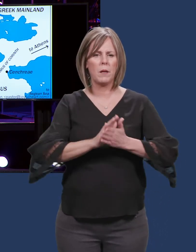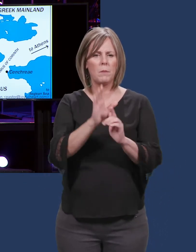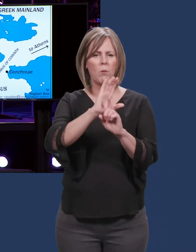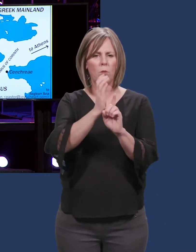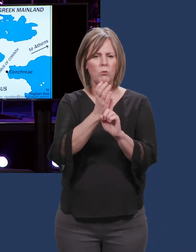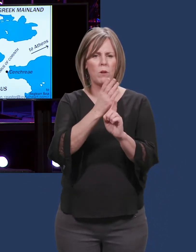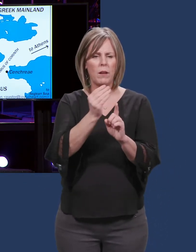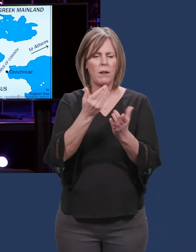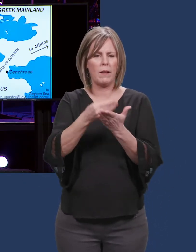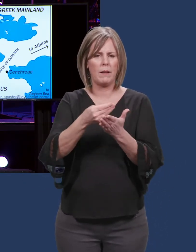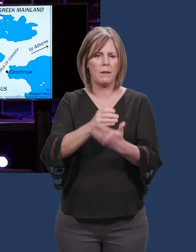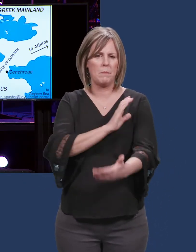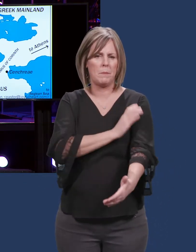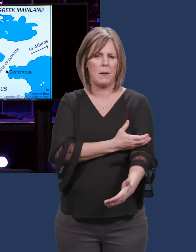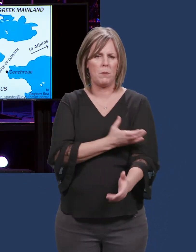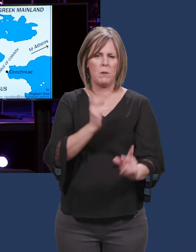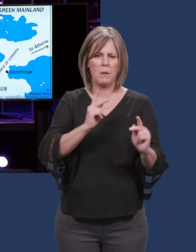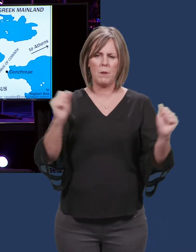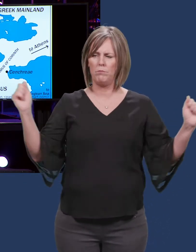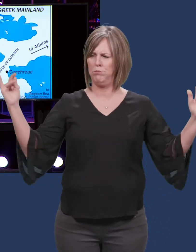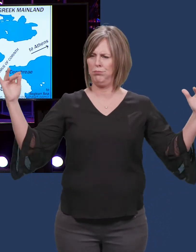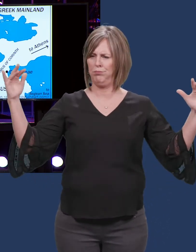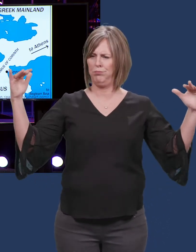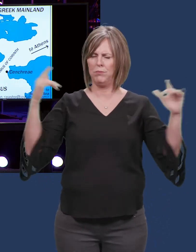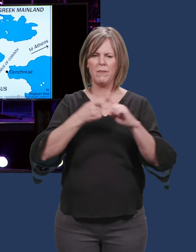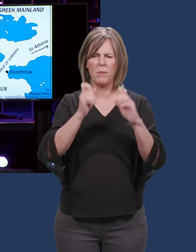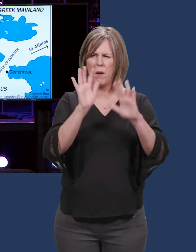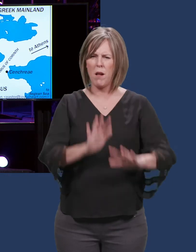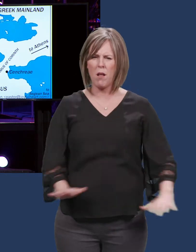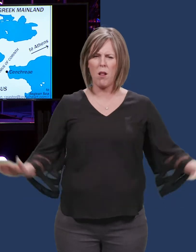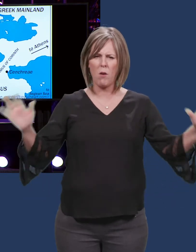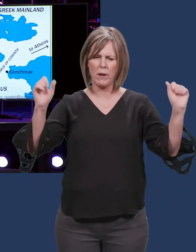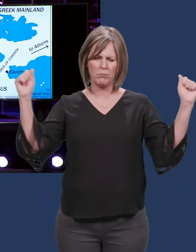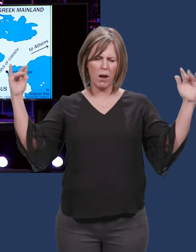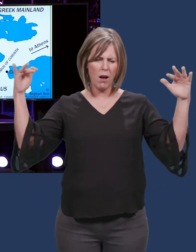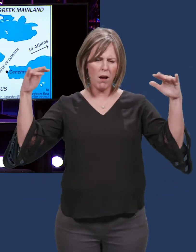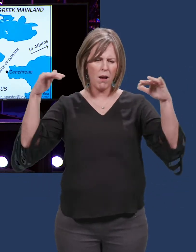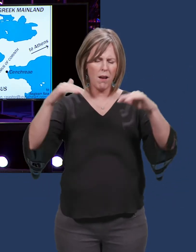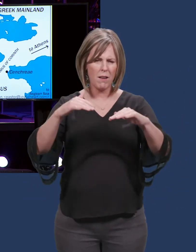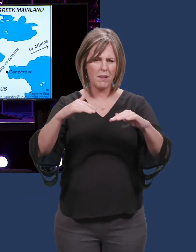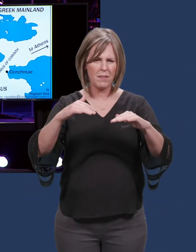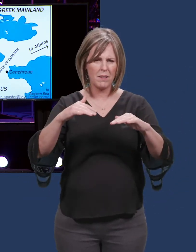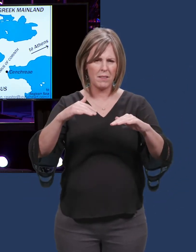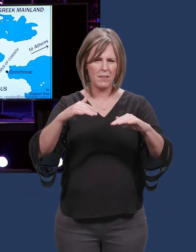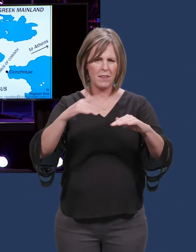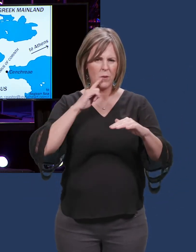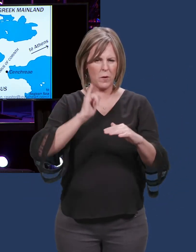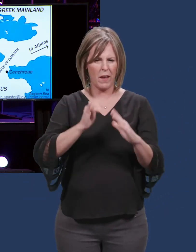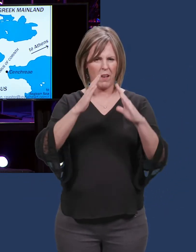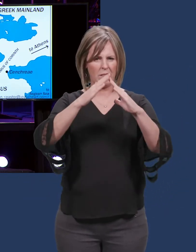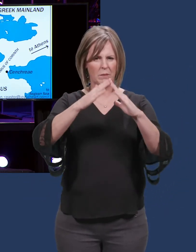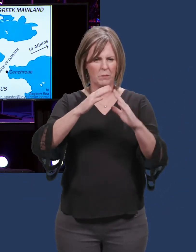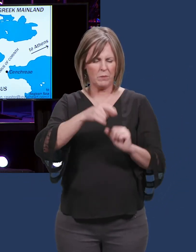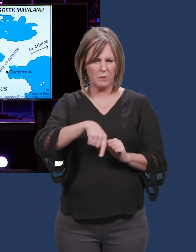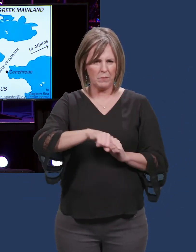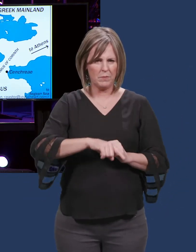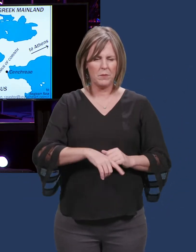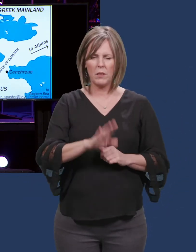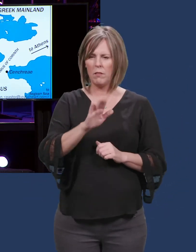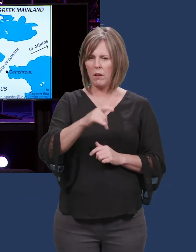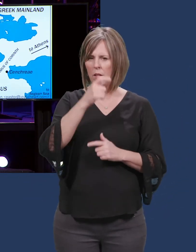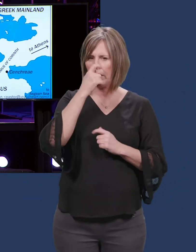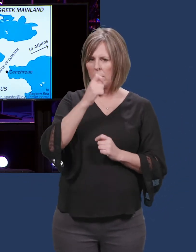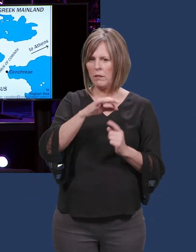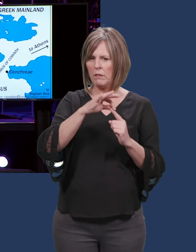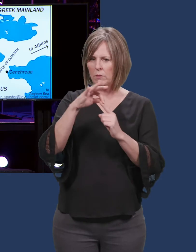economic power. People came from all over to be a part of Corinth. And what's uniquely interesting about